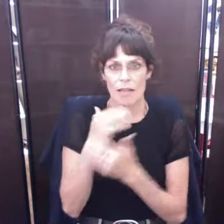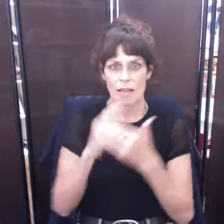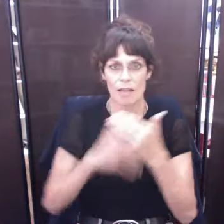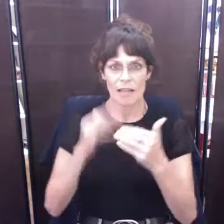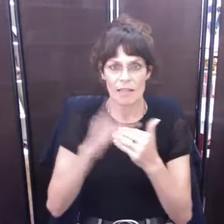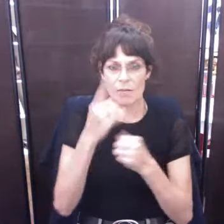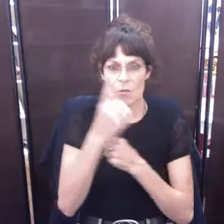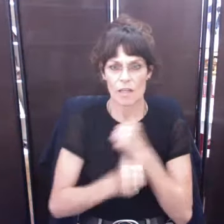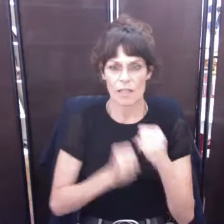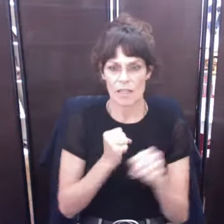that.